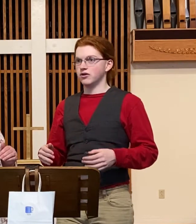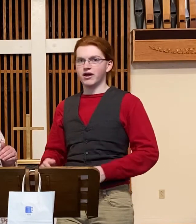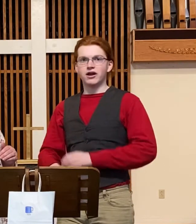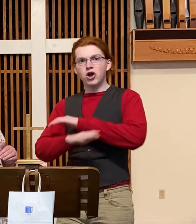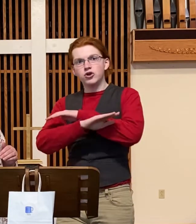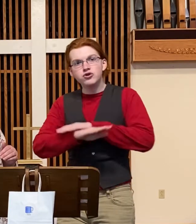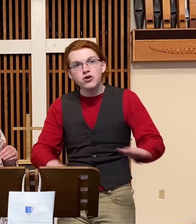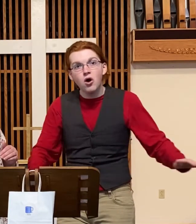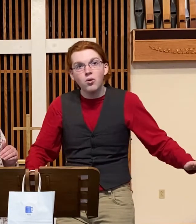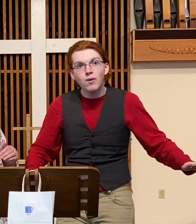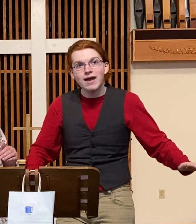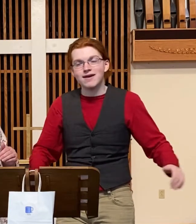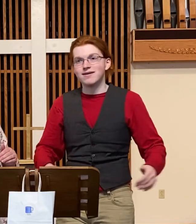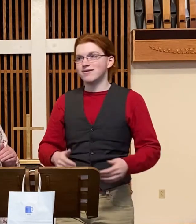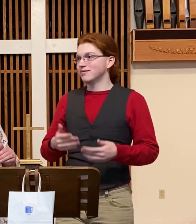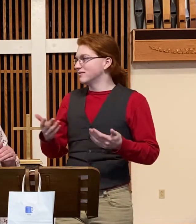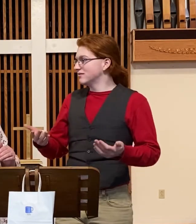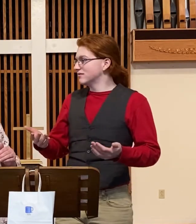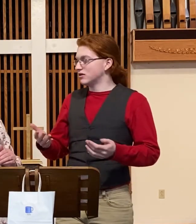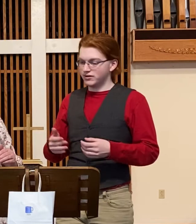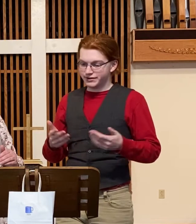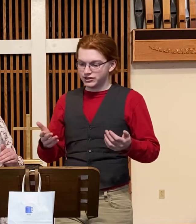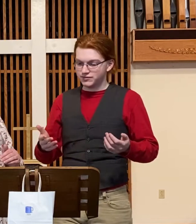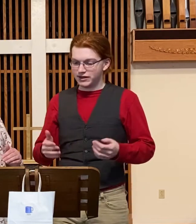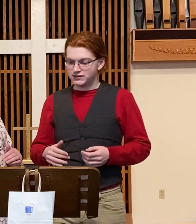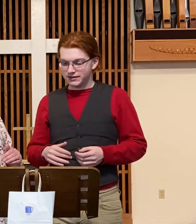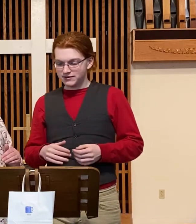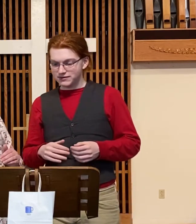like, no way. Mm-hmm. So it just makes sense. Yeah.